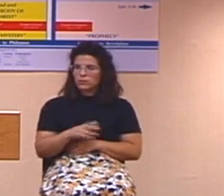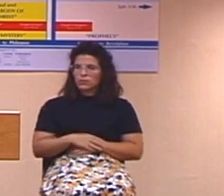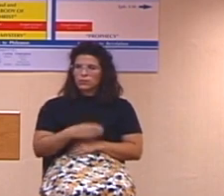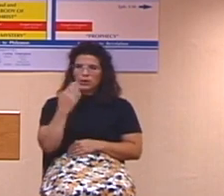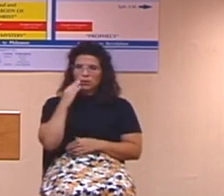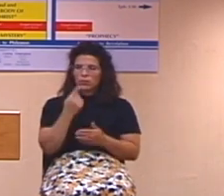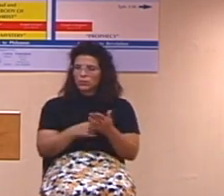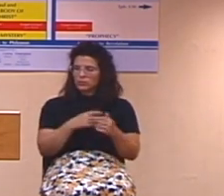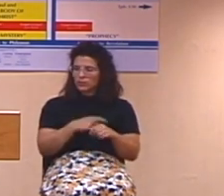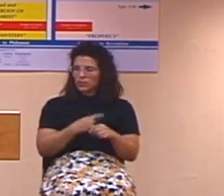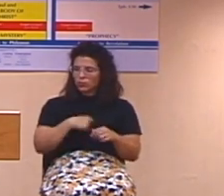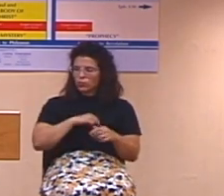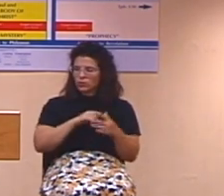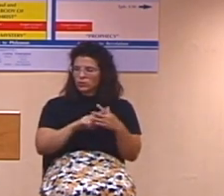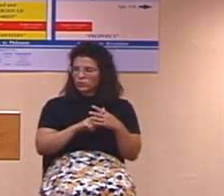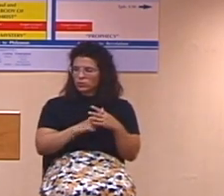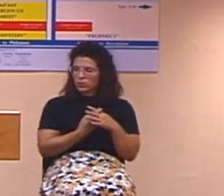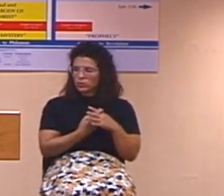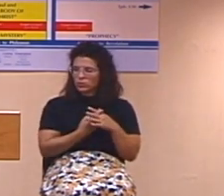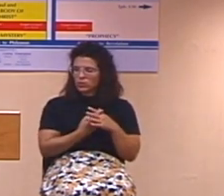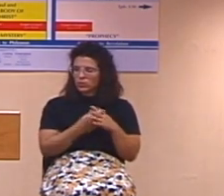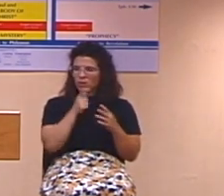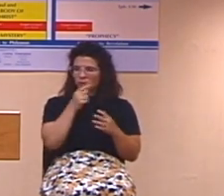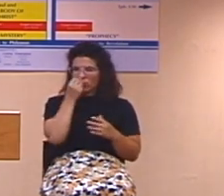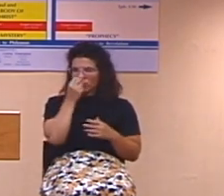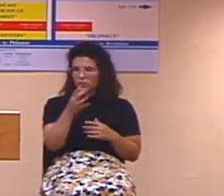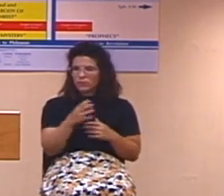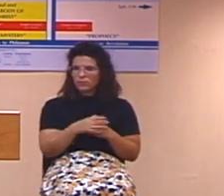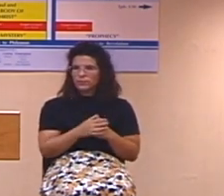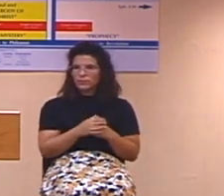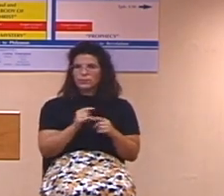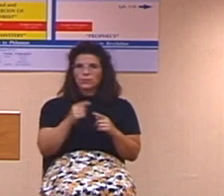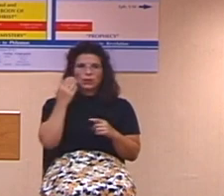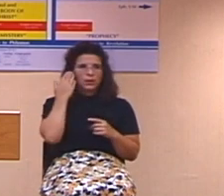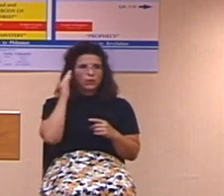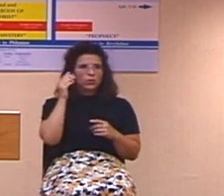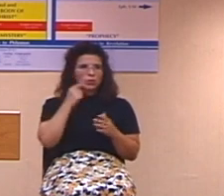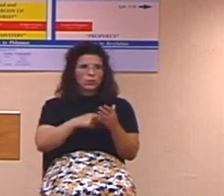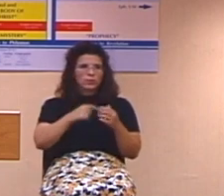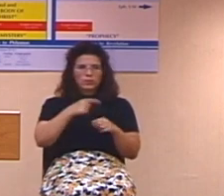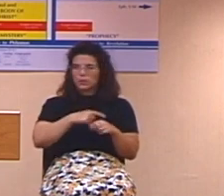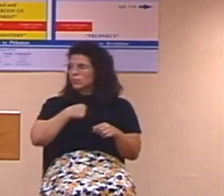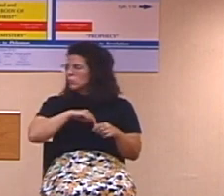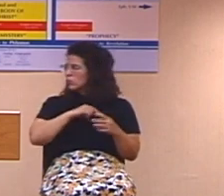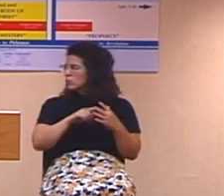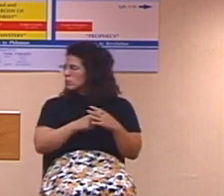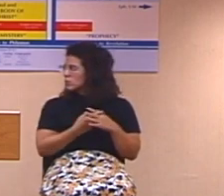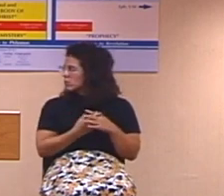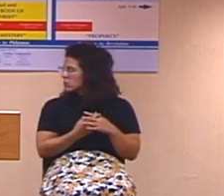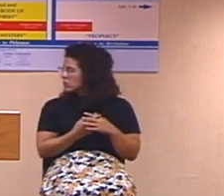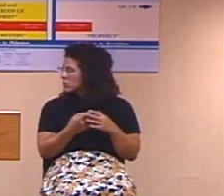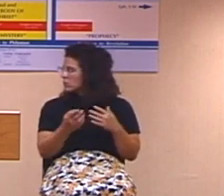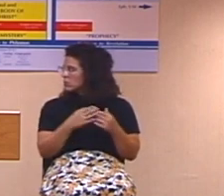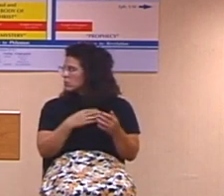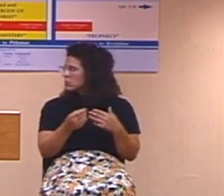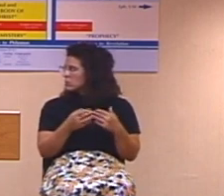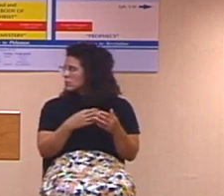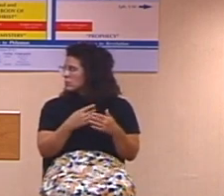I don't know what time we started. Don't really care. But I don't know what time we started, but doesn't matter.